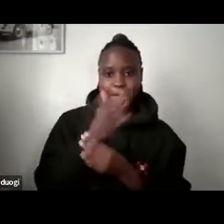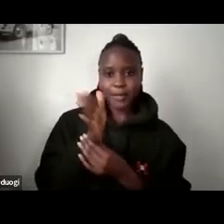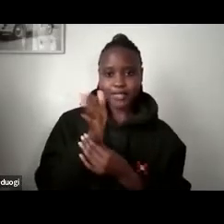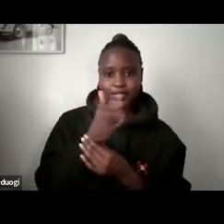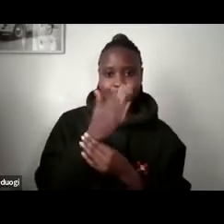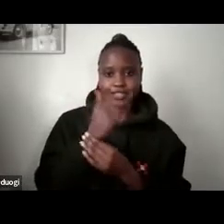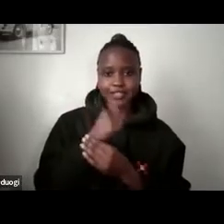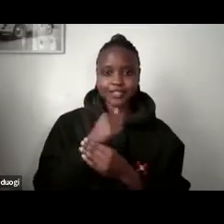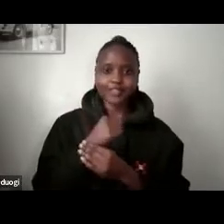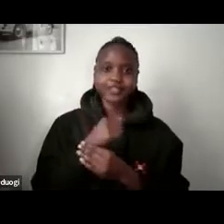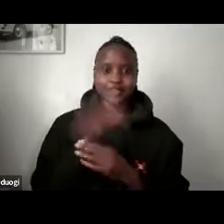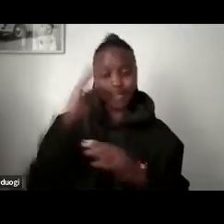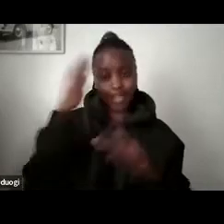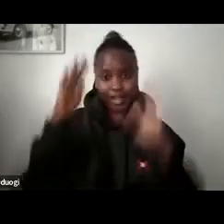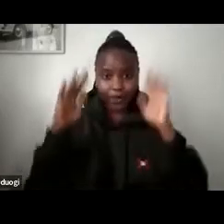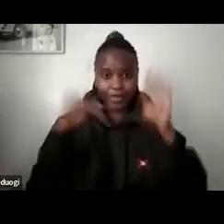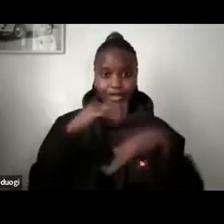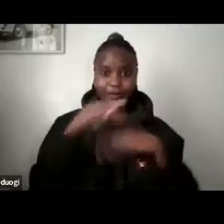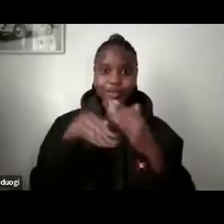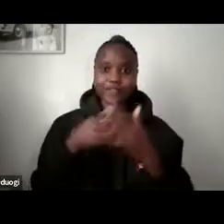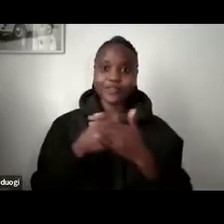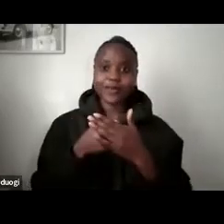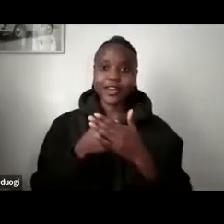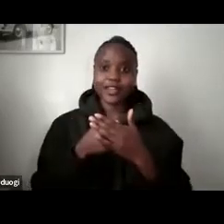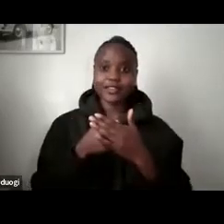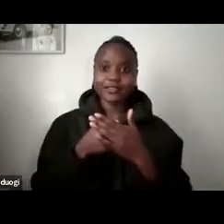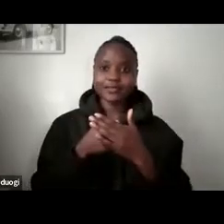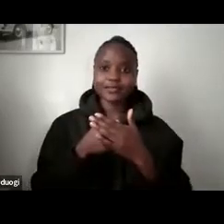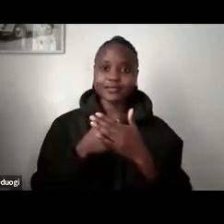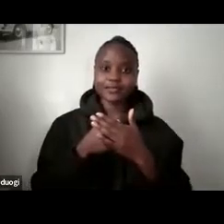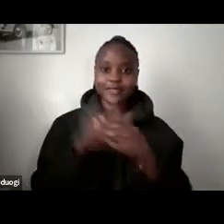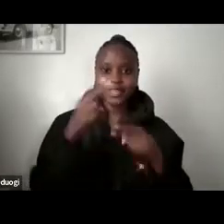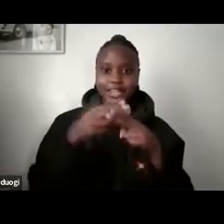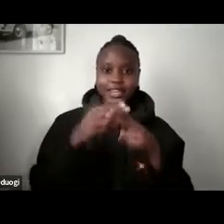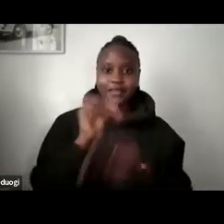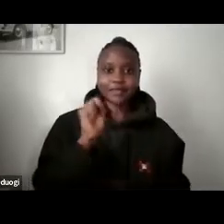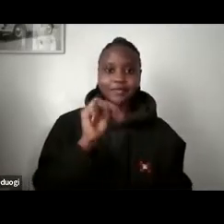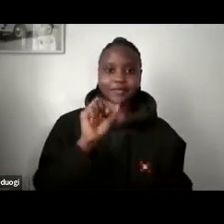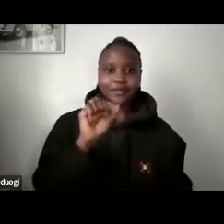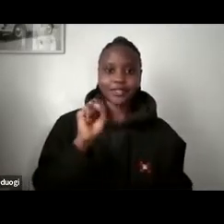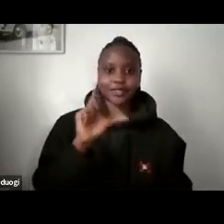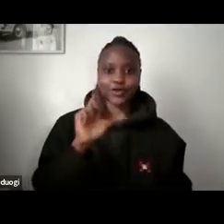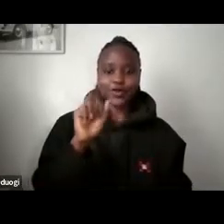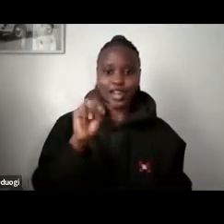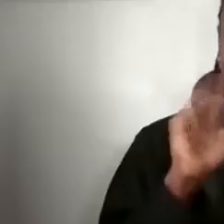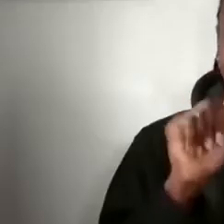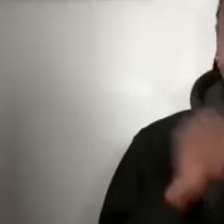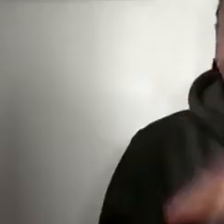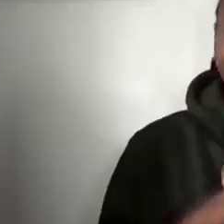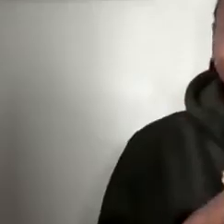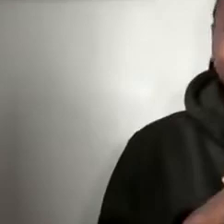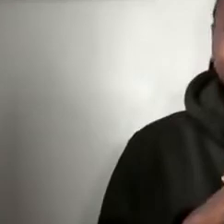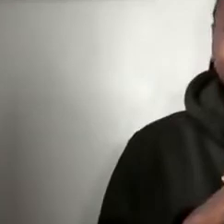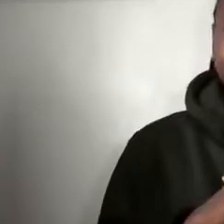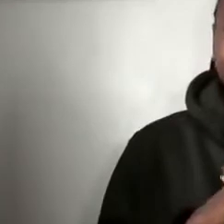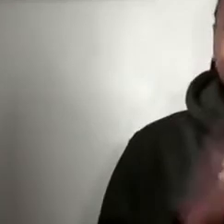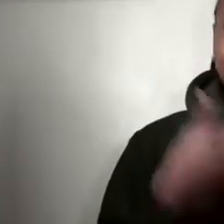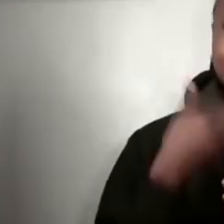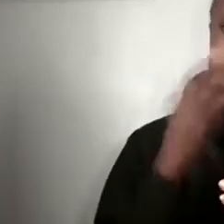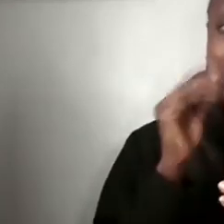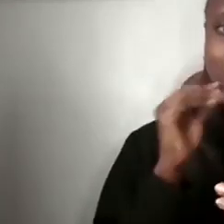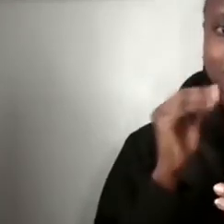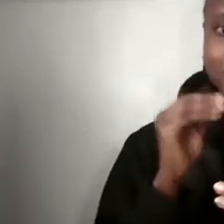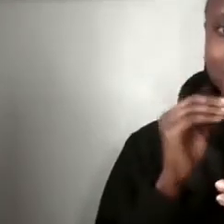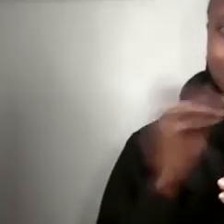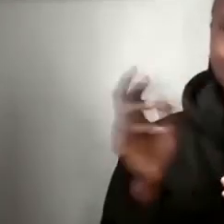Hello, everyone. Hello, my name is Solène Fournier, and I'm glad to give a speech and represent the French